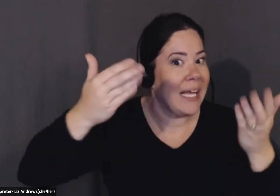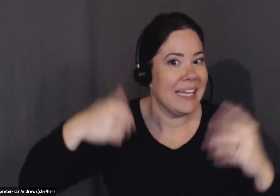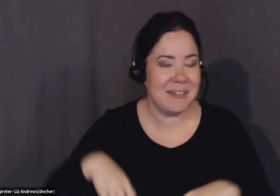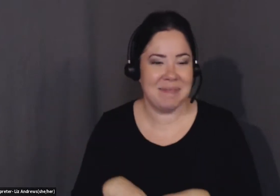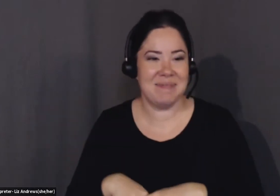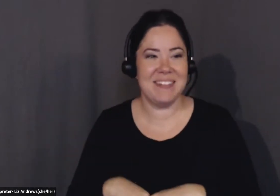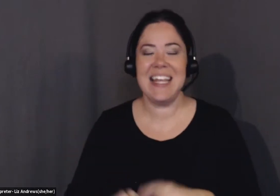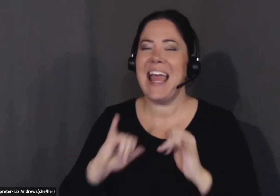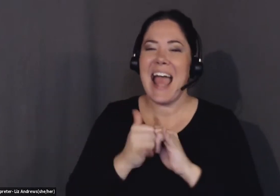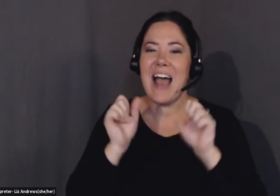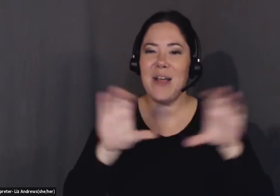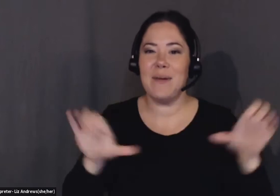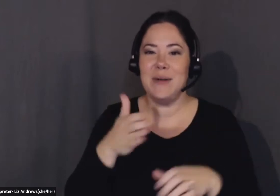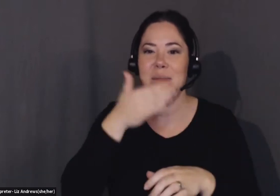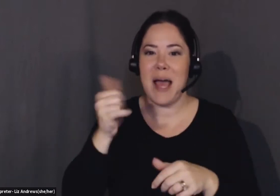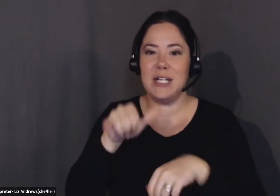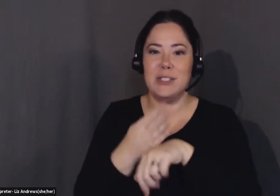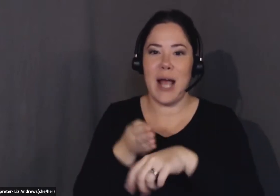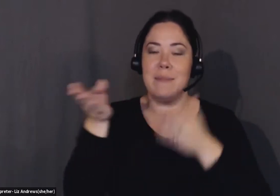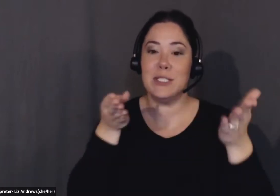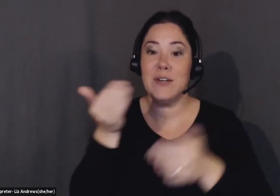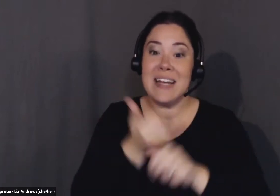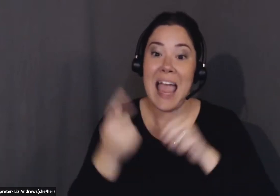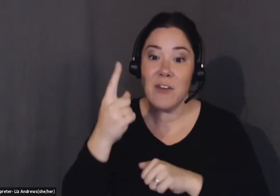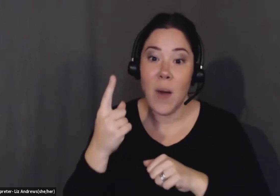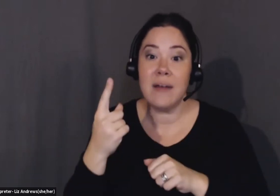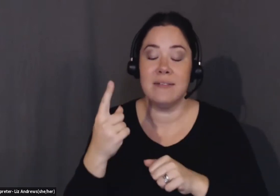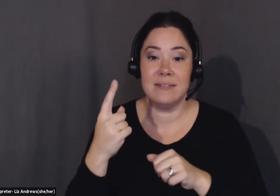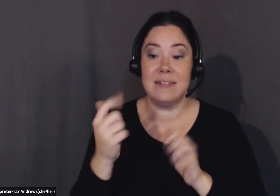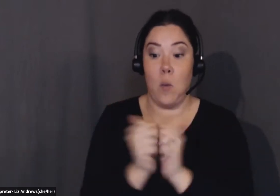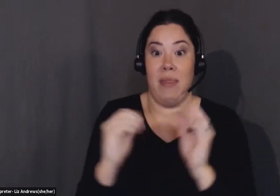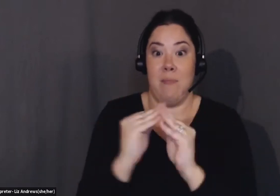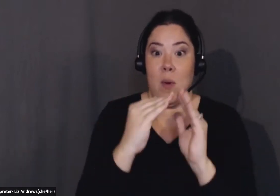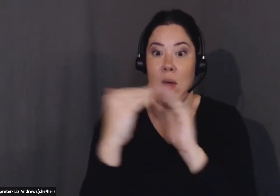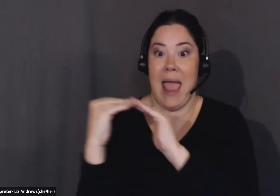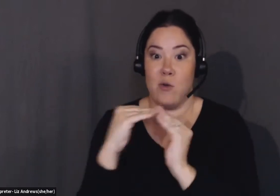How can we do a better job of serving everyone with more equity?